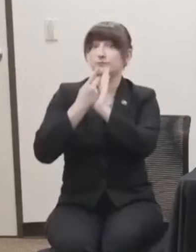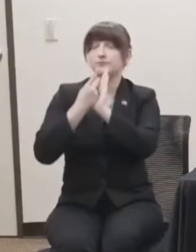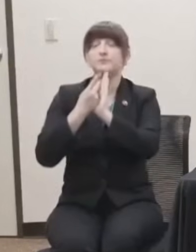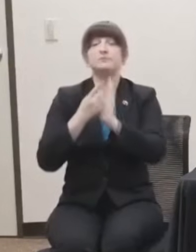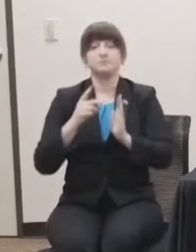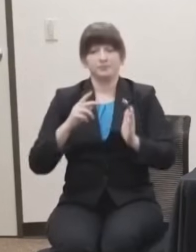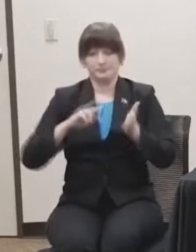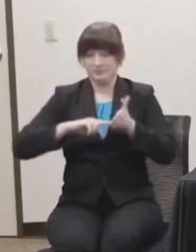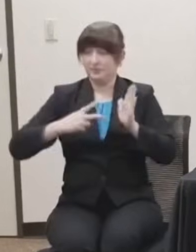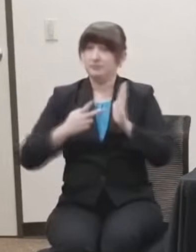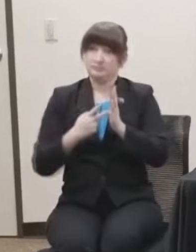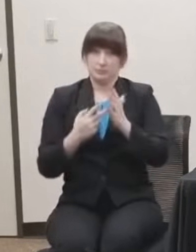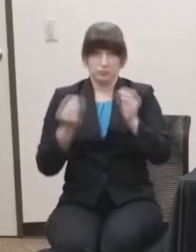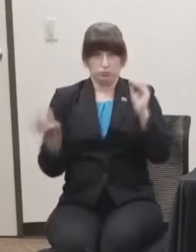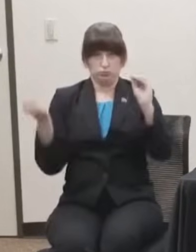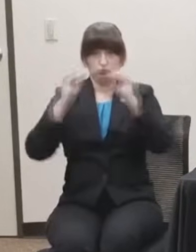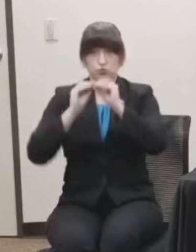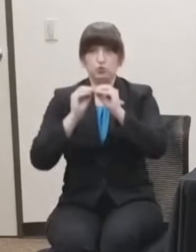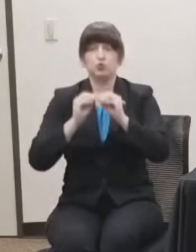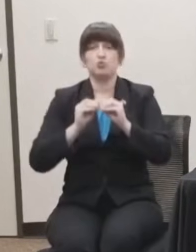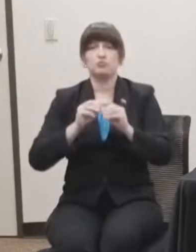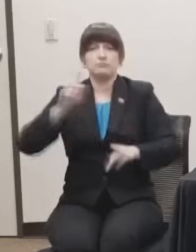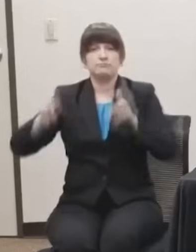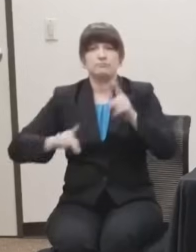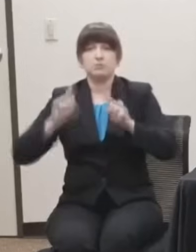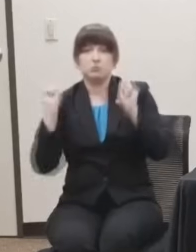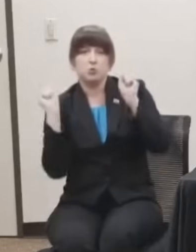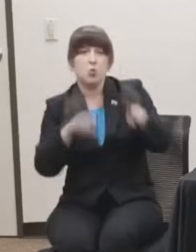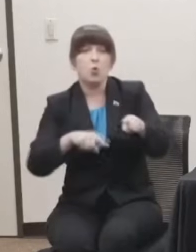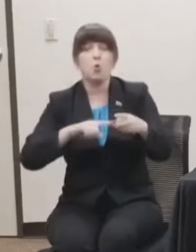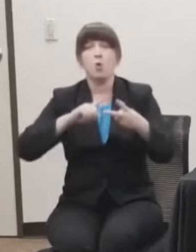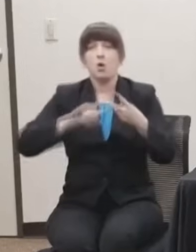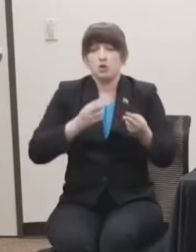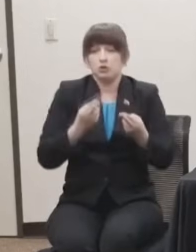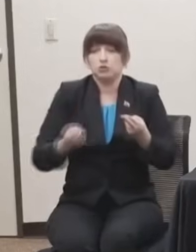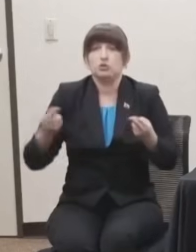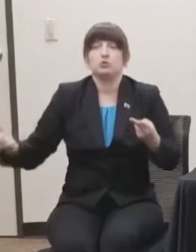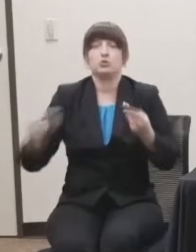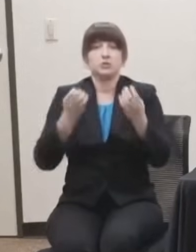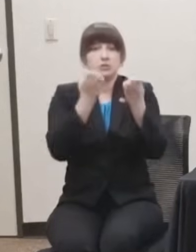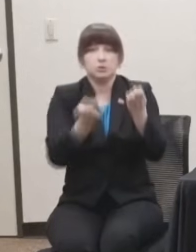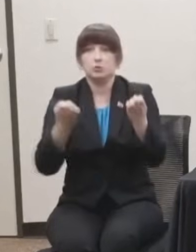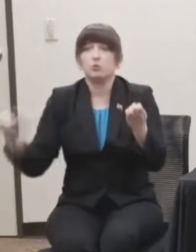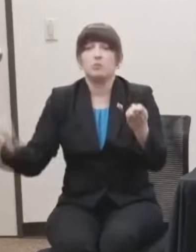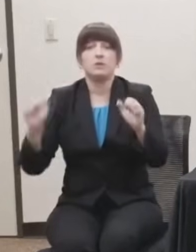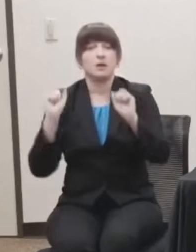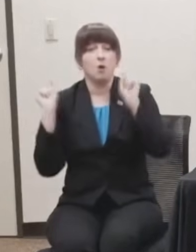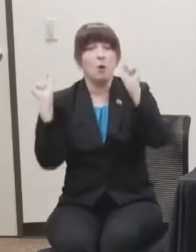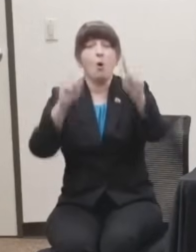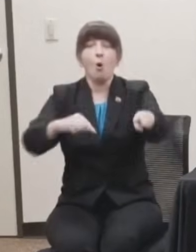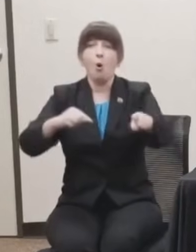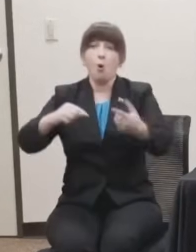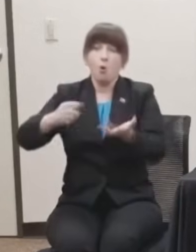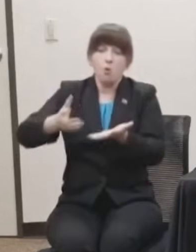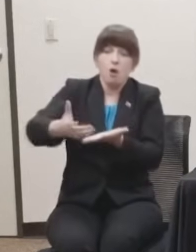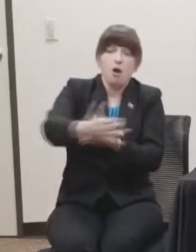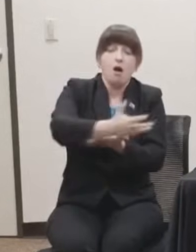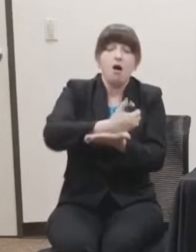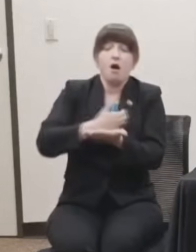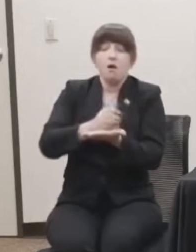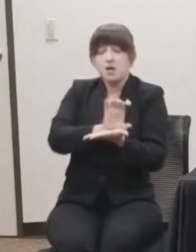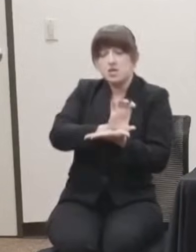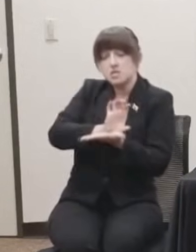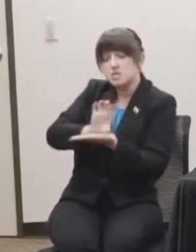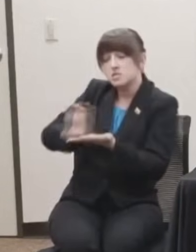more resources to be able to respond to that disaster, more resources to begin the debris removal, more resources